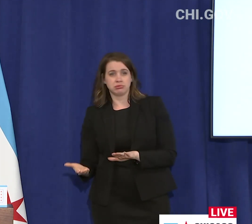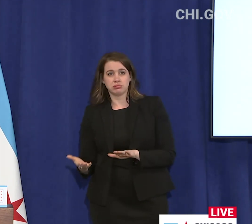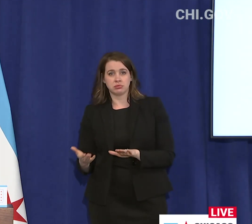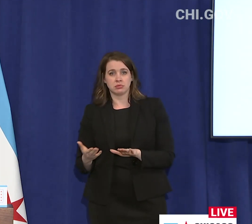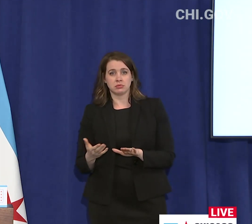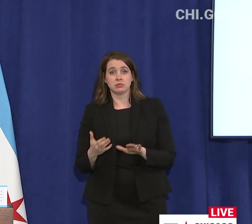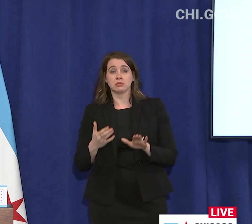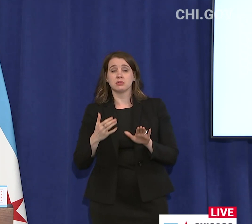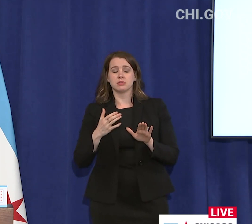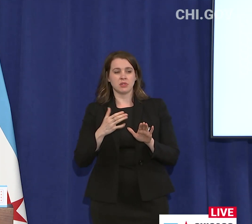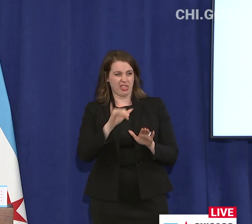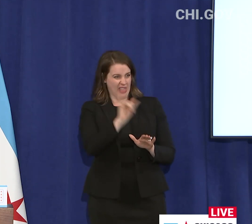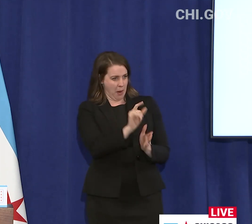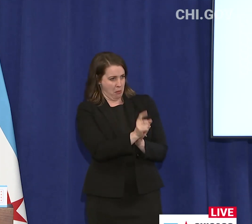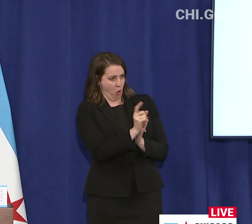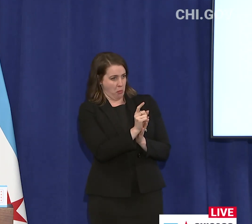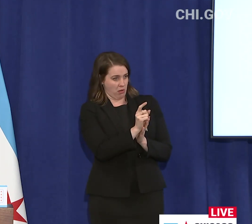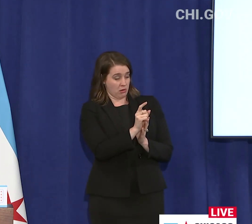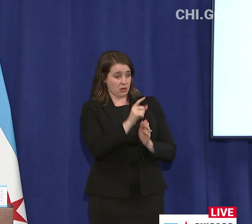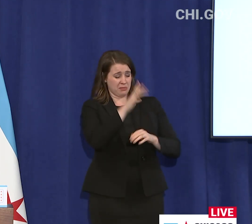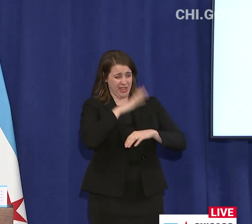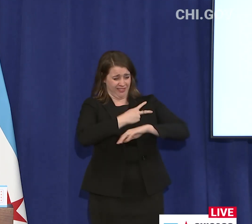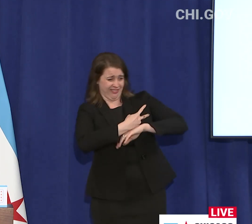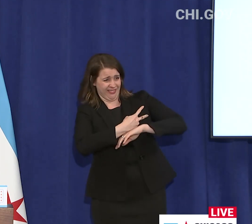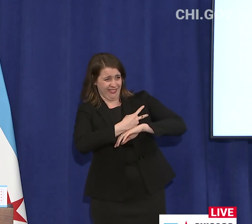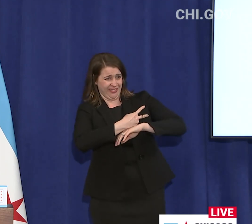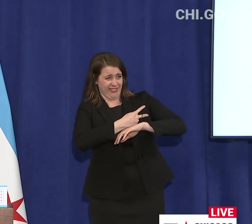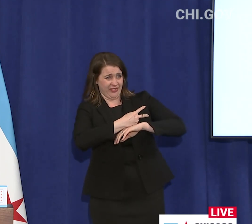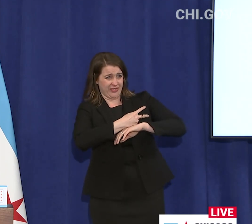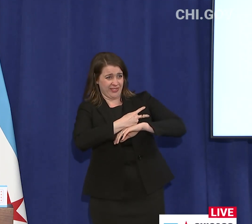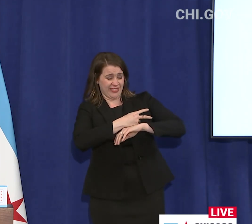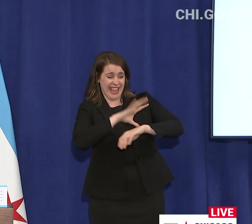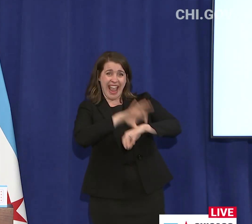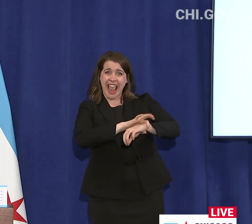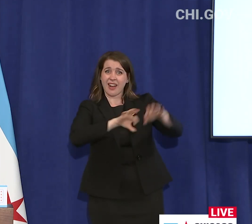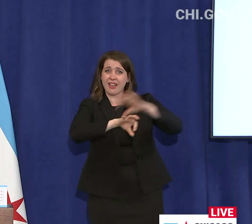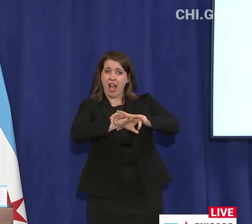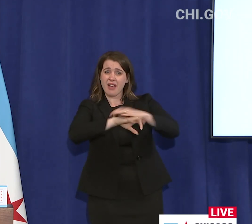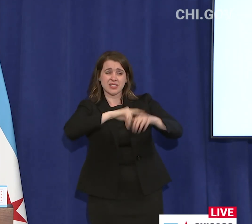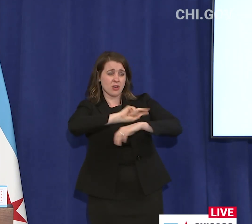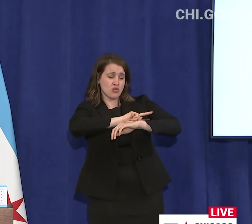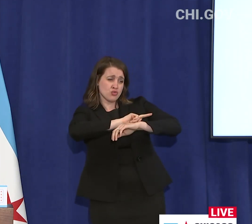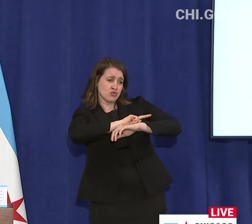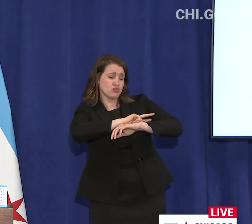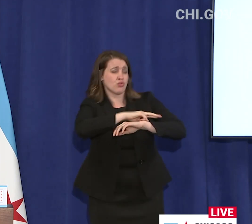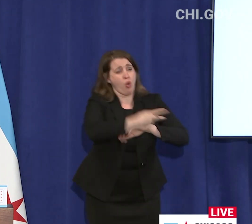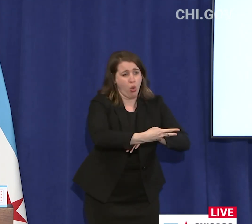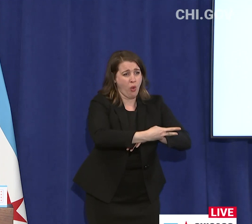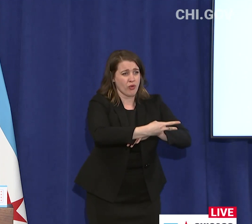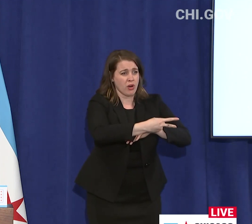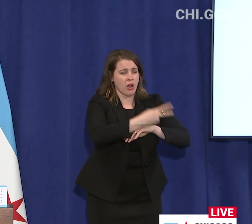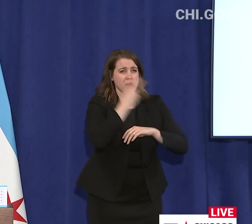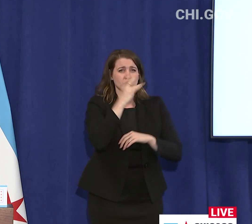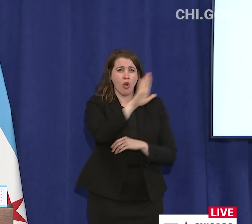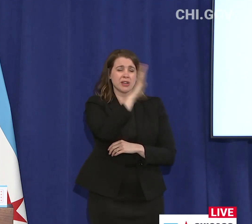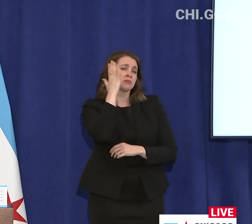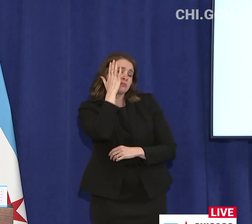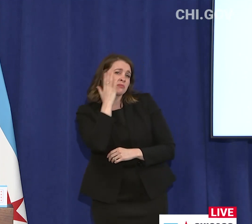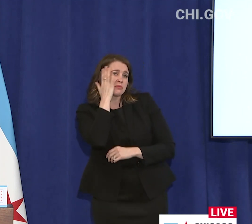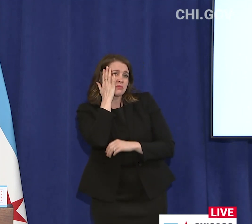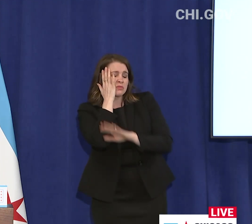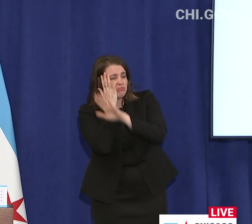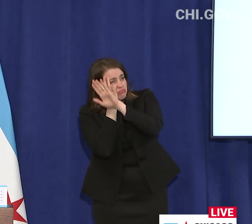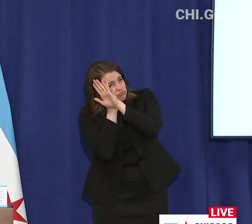in handcuffs, seeing the spot where his face had lain on the ground,